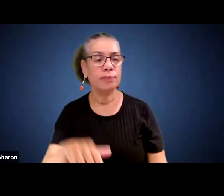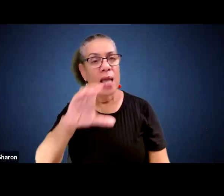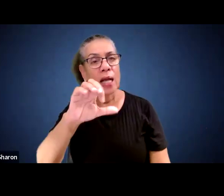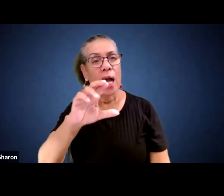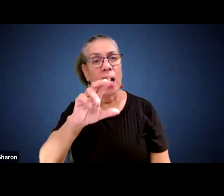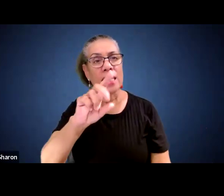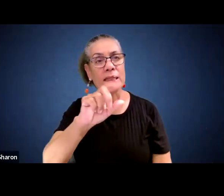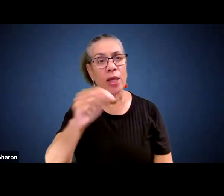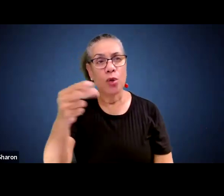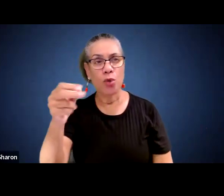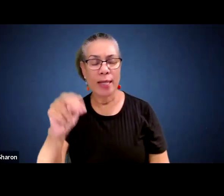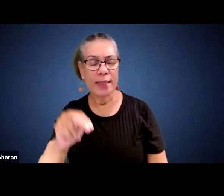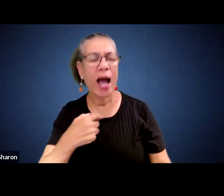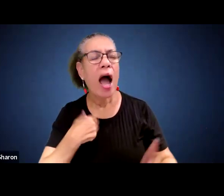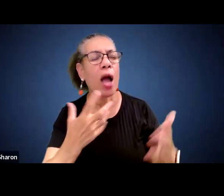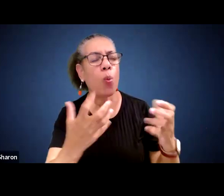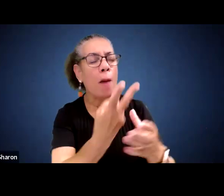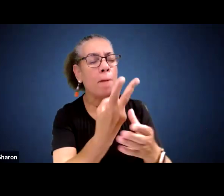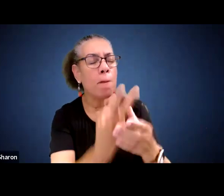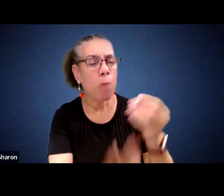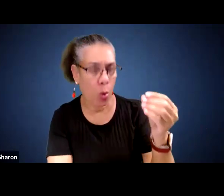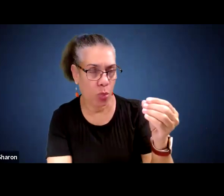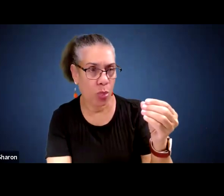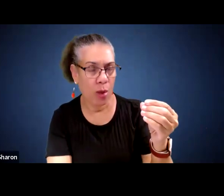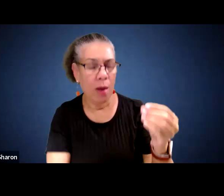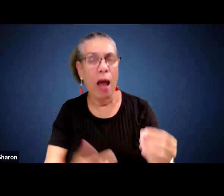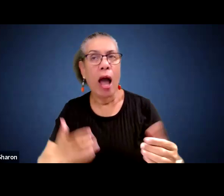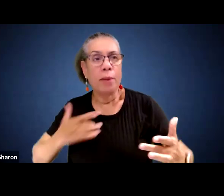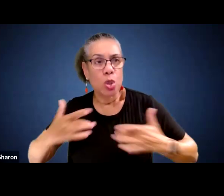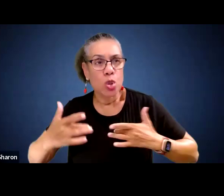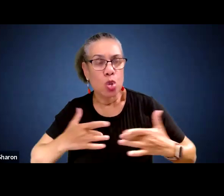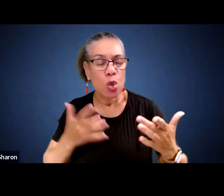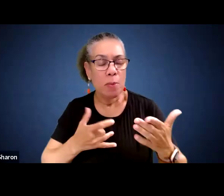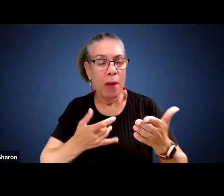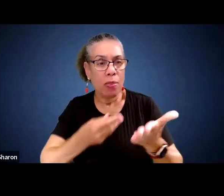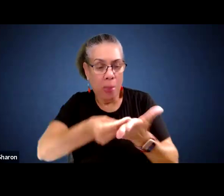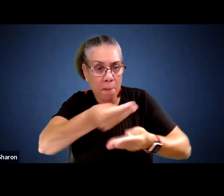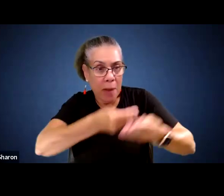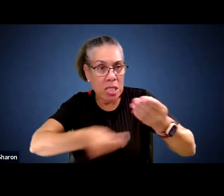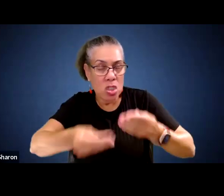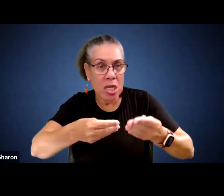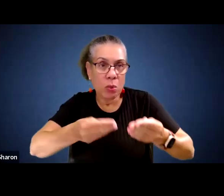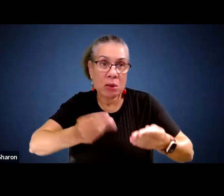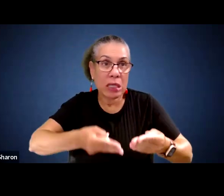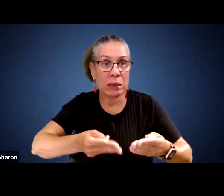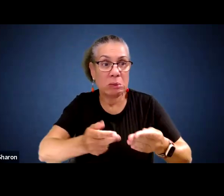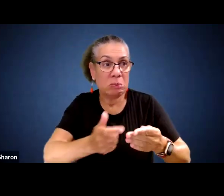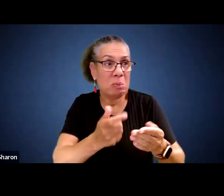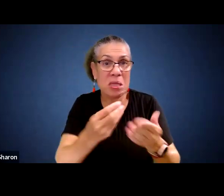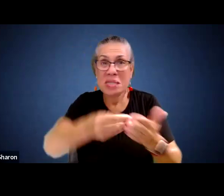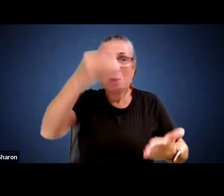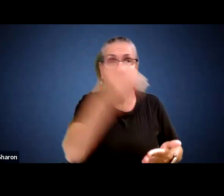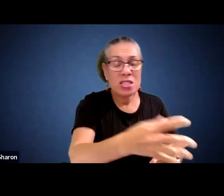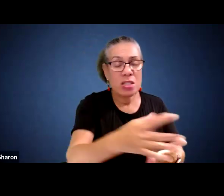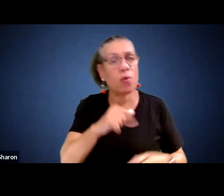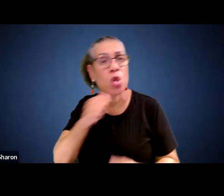the budget line, my fear of the ballooning budget without reduction is that we won't be able to do high quality seats for the most vulnerable